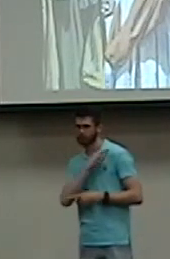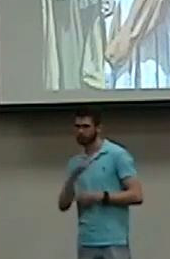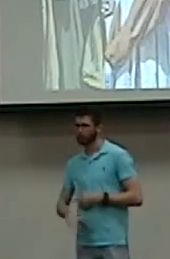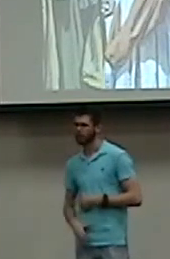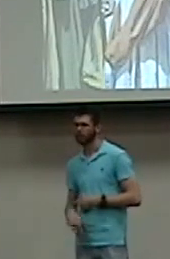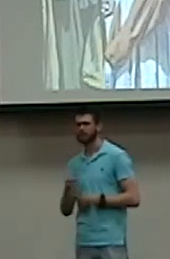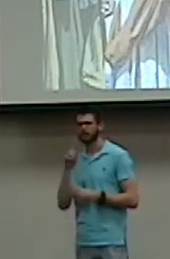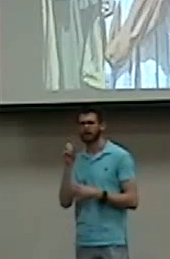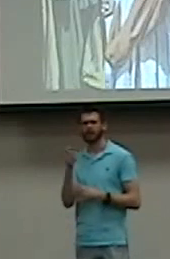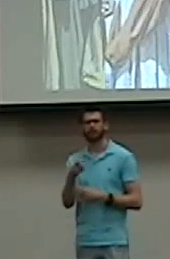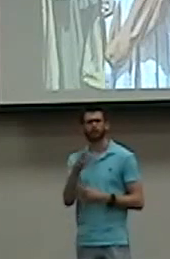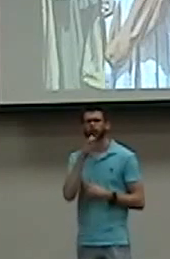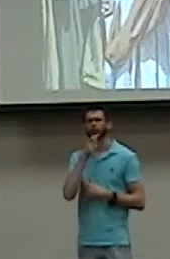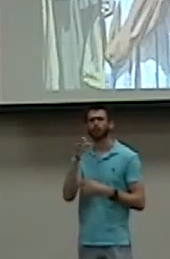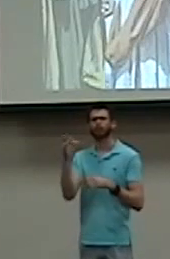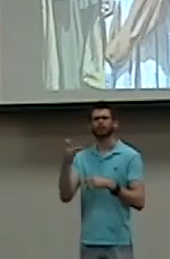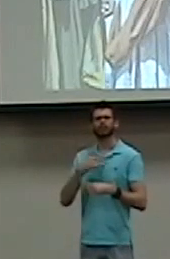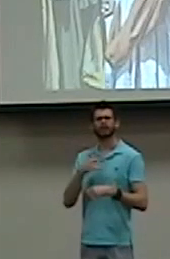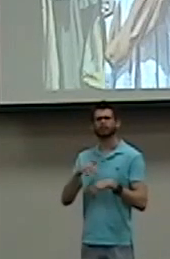asking, "Who touched me?"